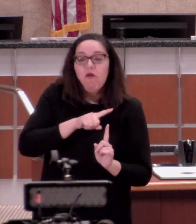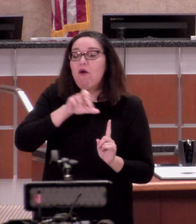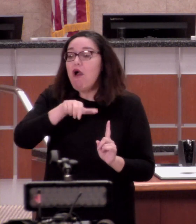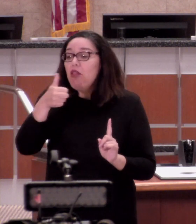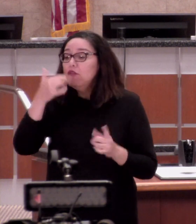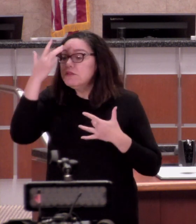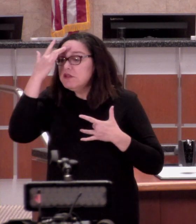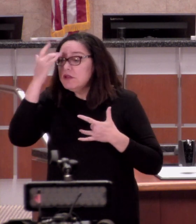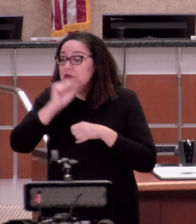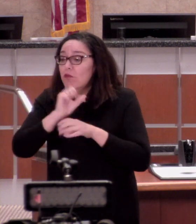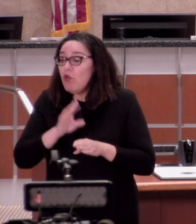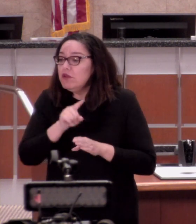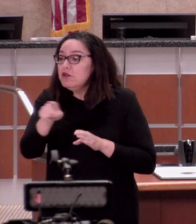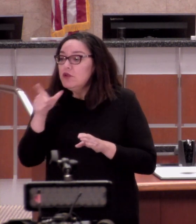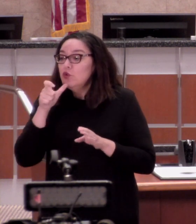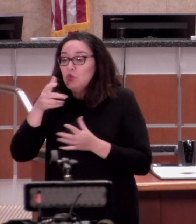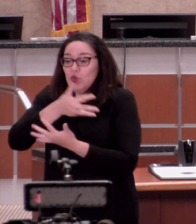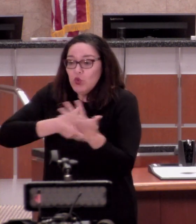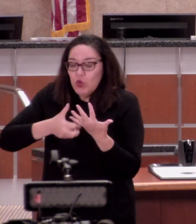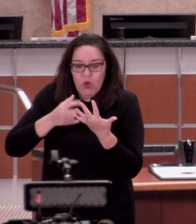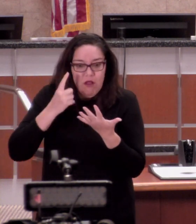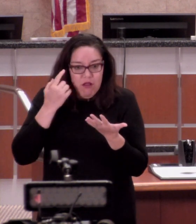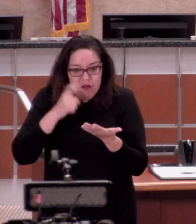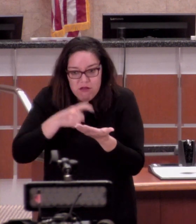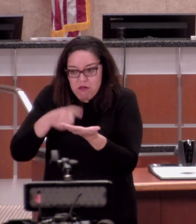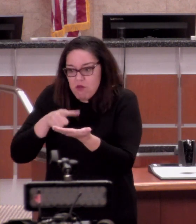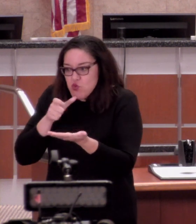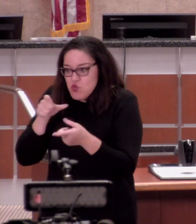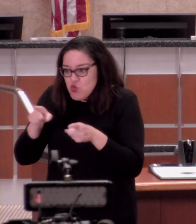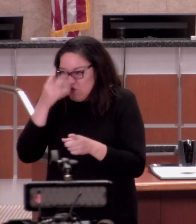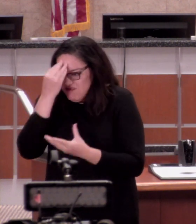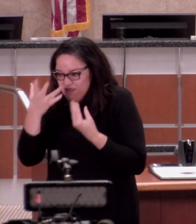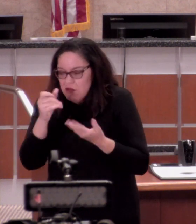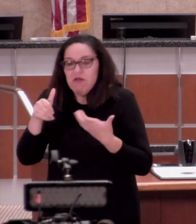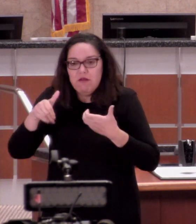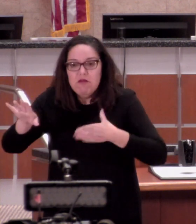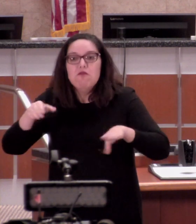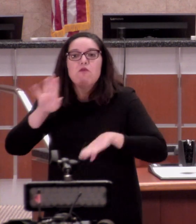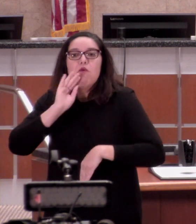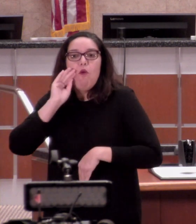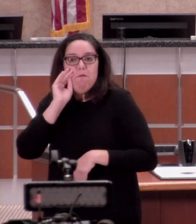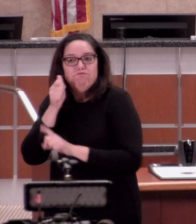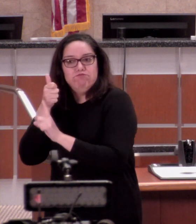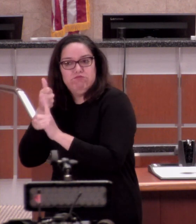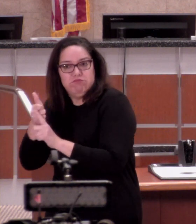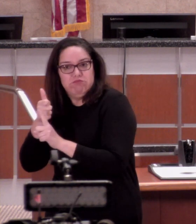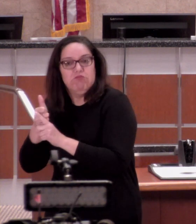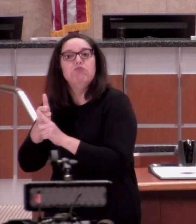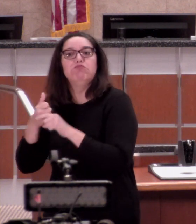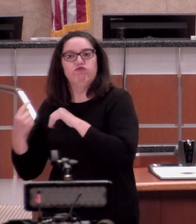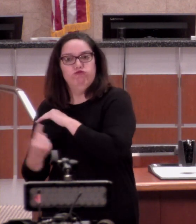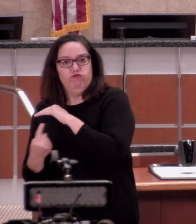sick employees. Numerous employees were sent home to self-quarantine regardless of being symptomatic.